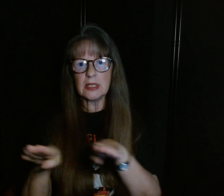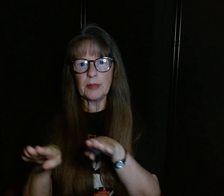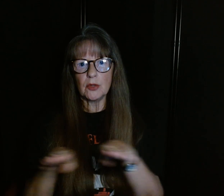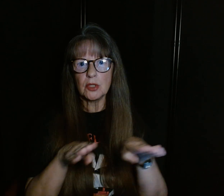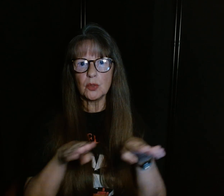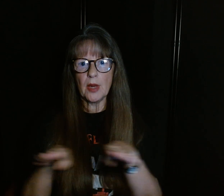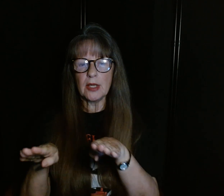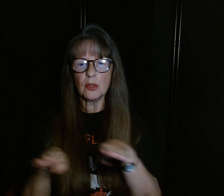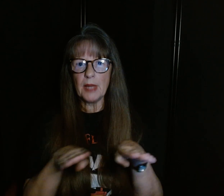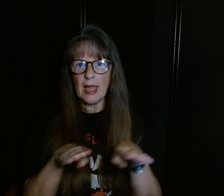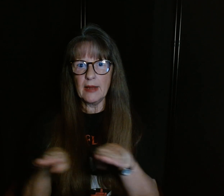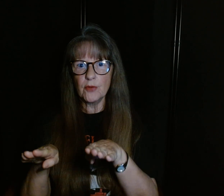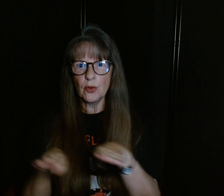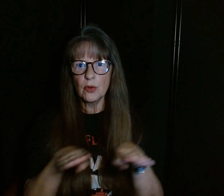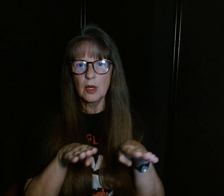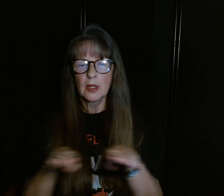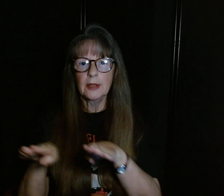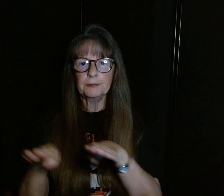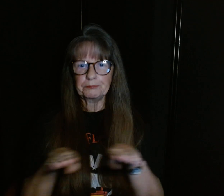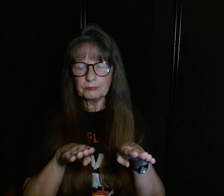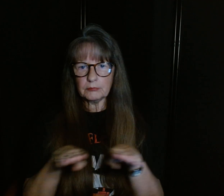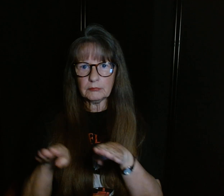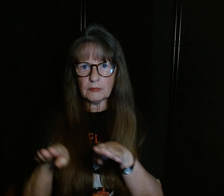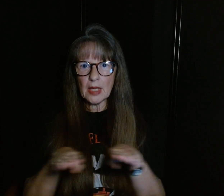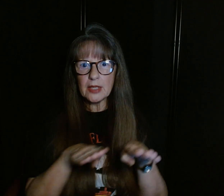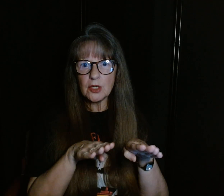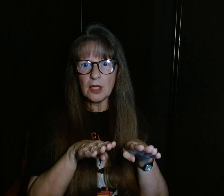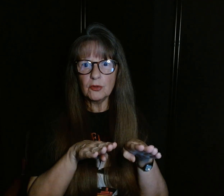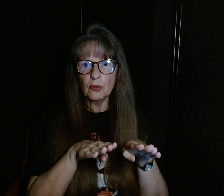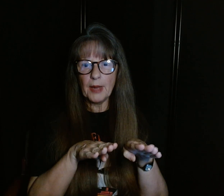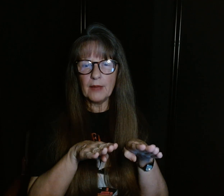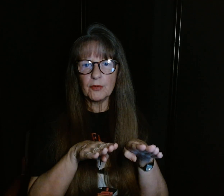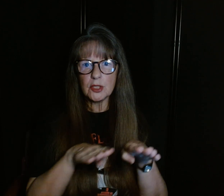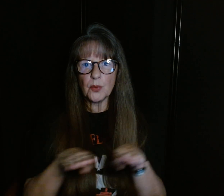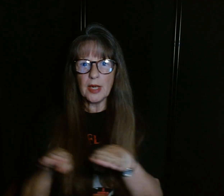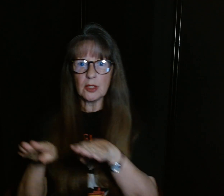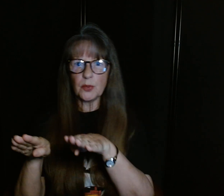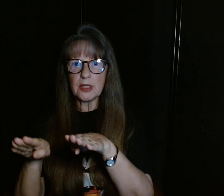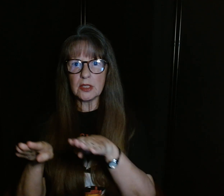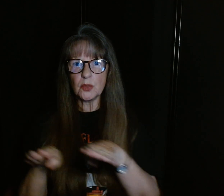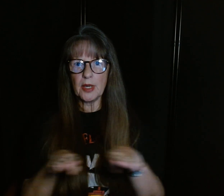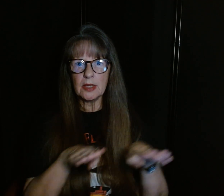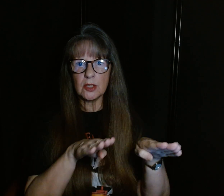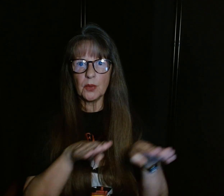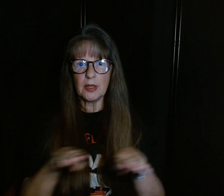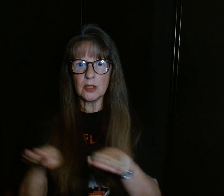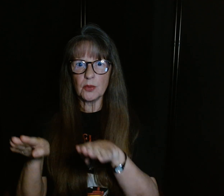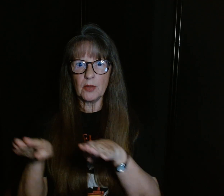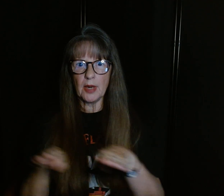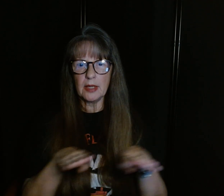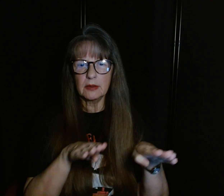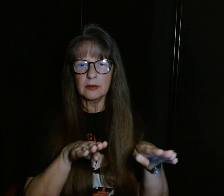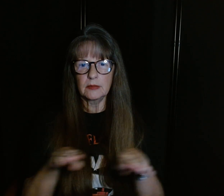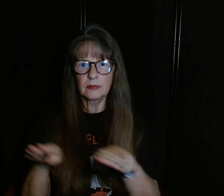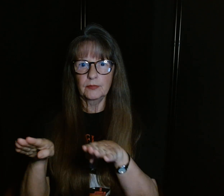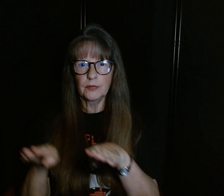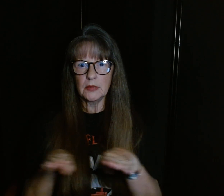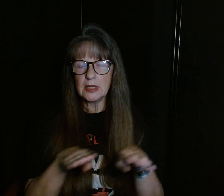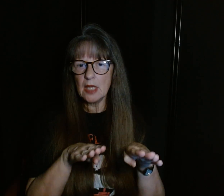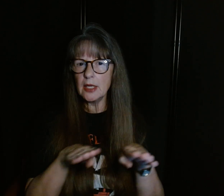it goes this way. So behavior, because your behavior is this way and it swings this way and this way and this way, right? It's not